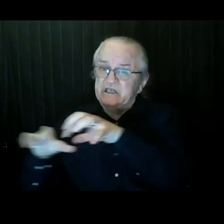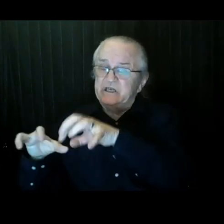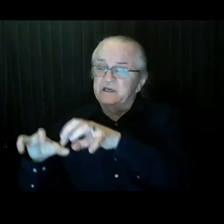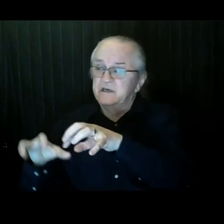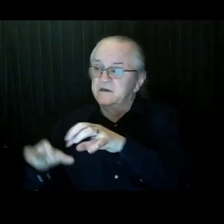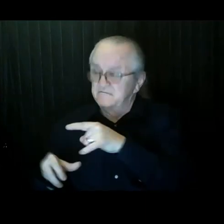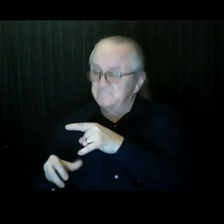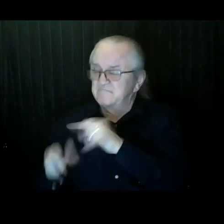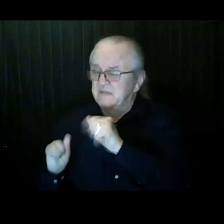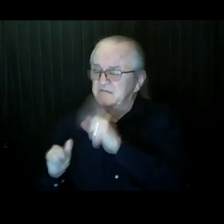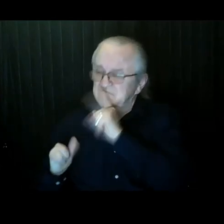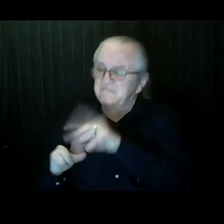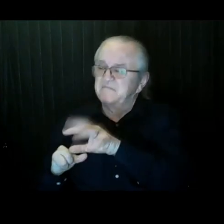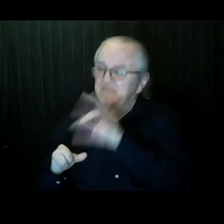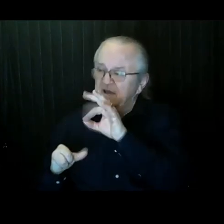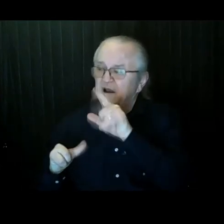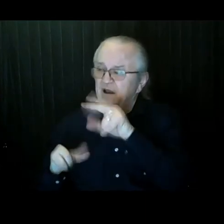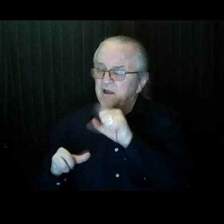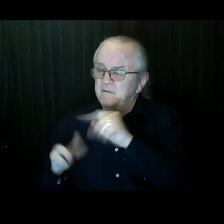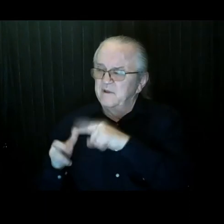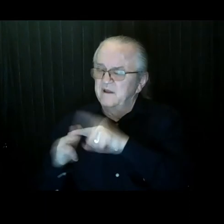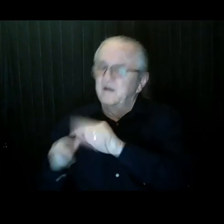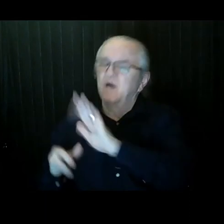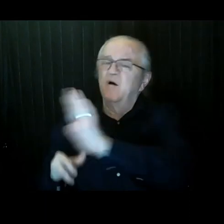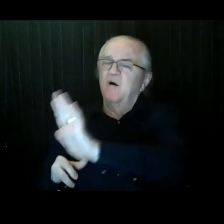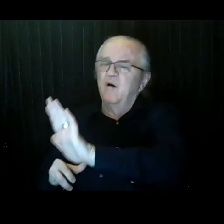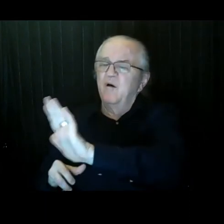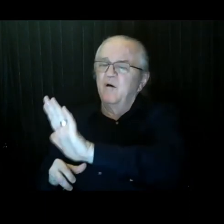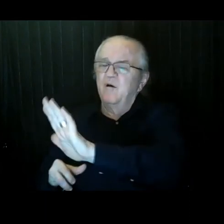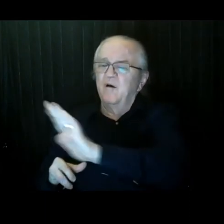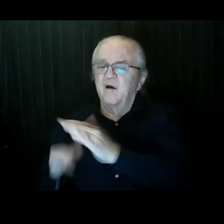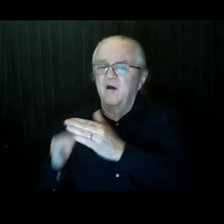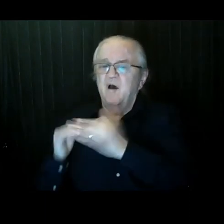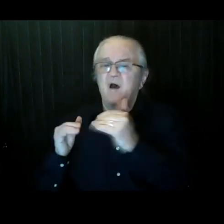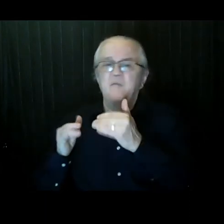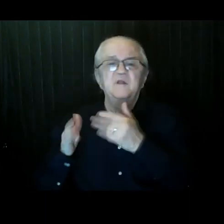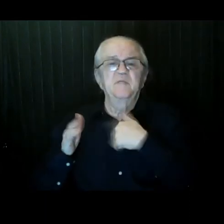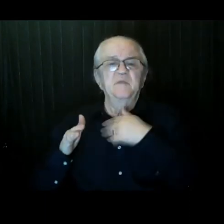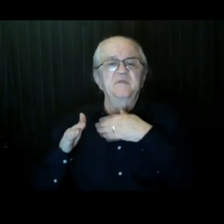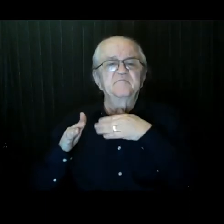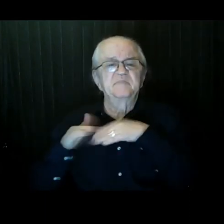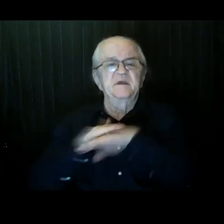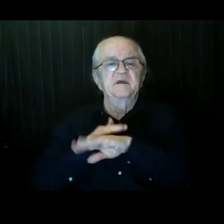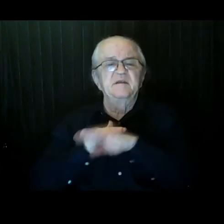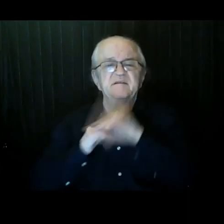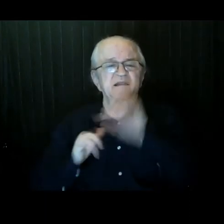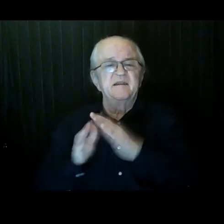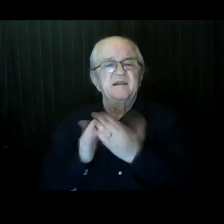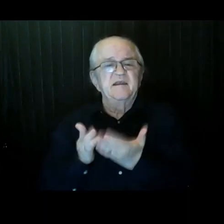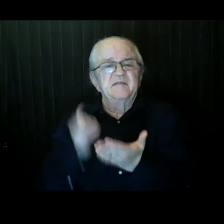definitely find some clubs here." And then he stopped me as he was about to let me in because, you know, back then we didn't need a passport, just my driver's license. And he